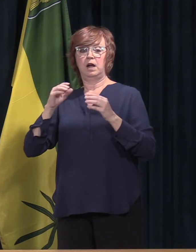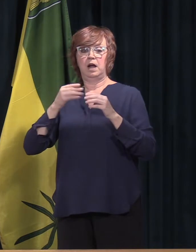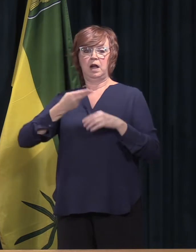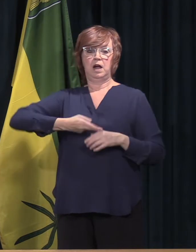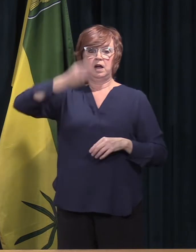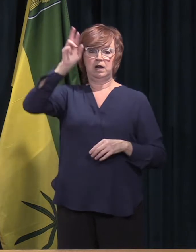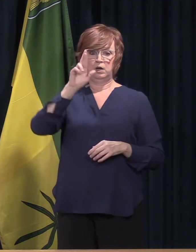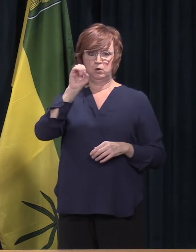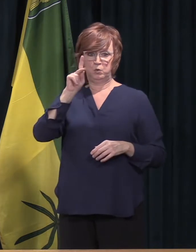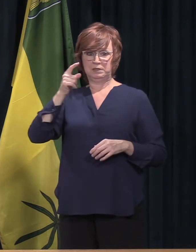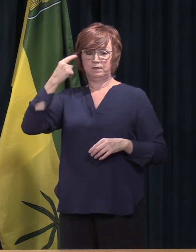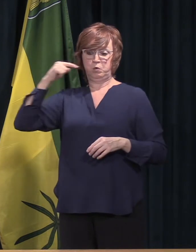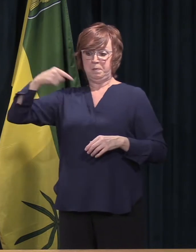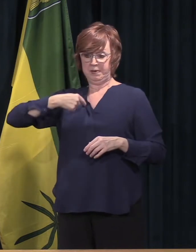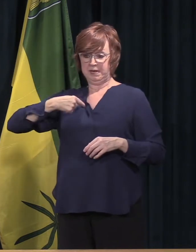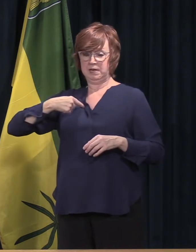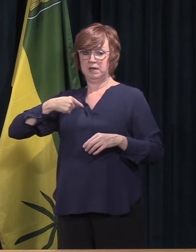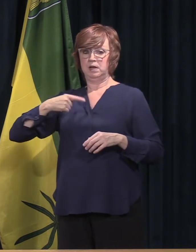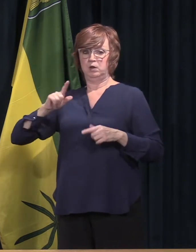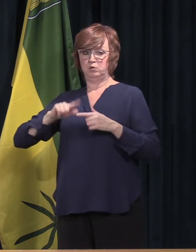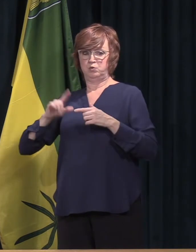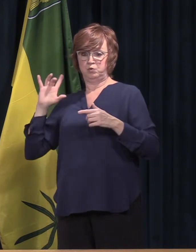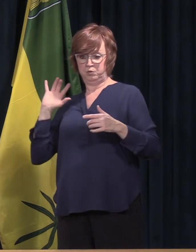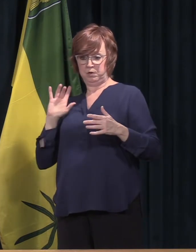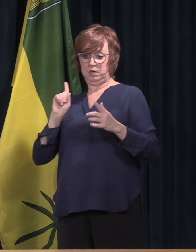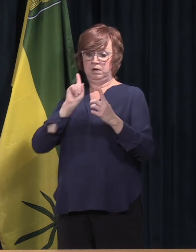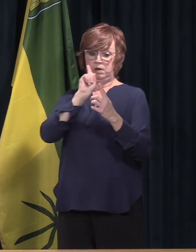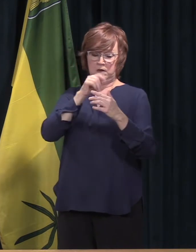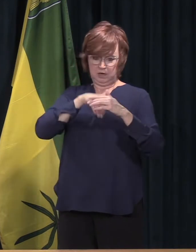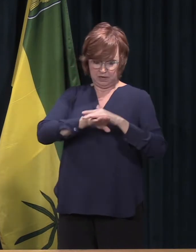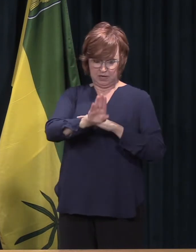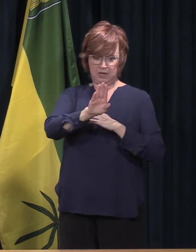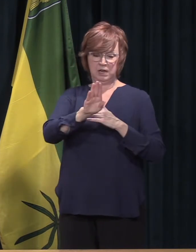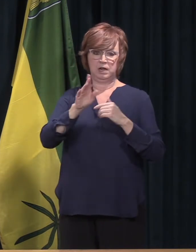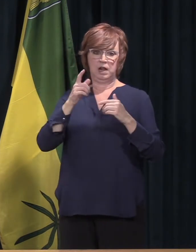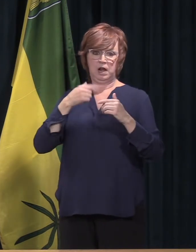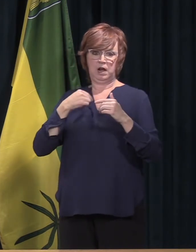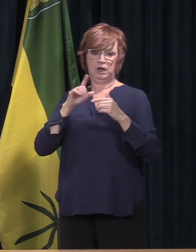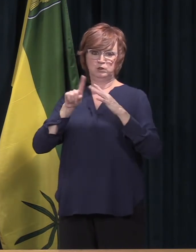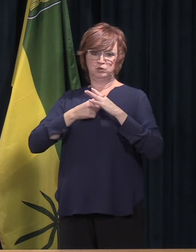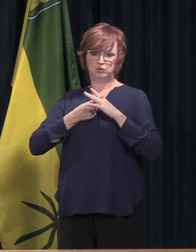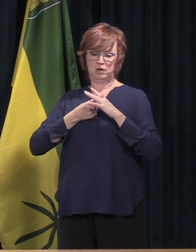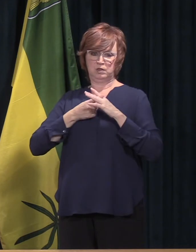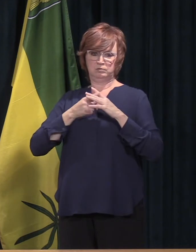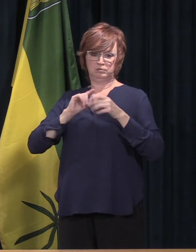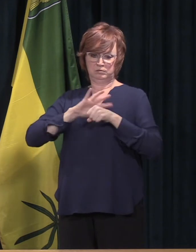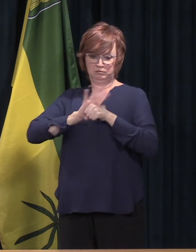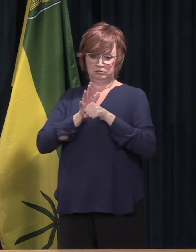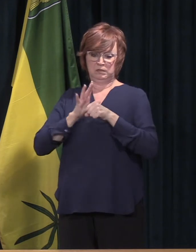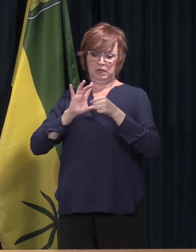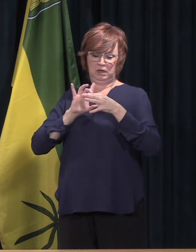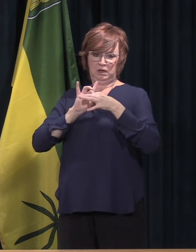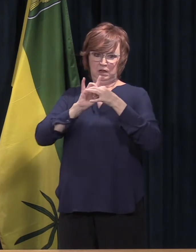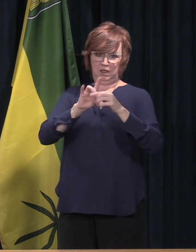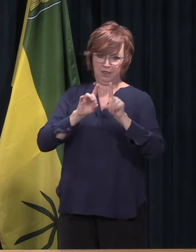institution. And of course, if there are new people coming into a correction setting, this needs to be,